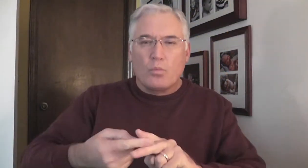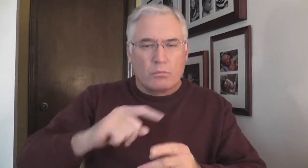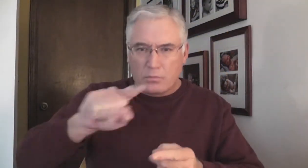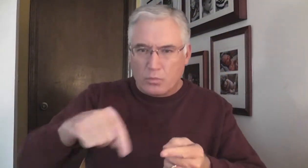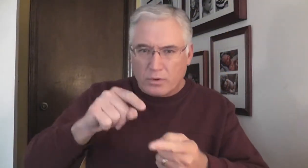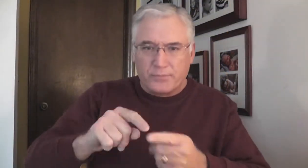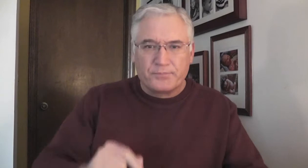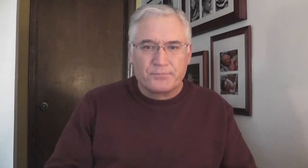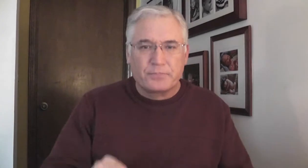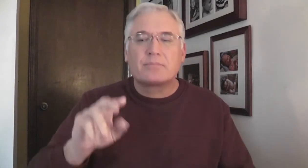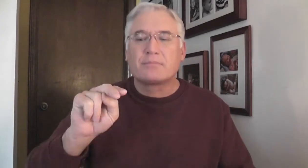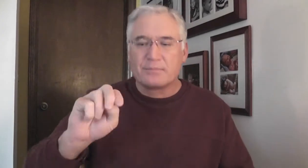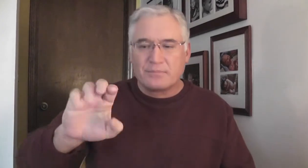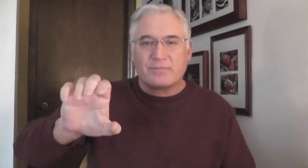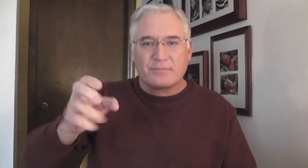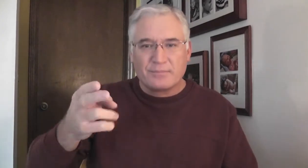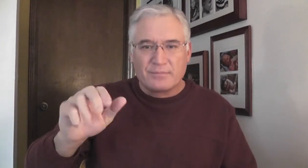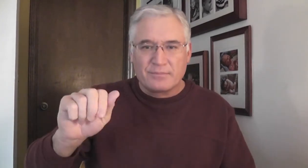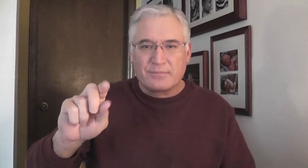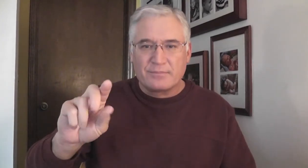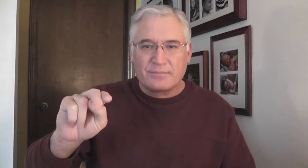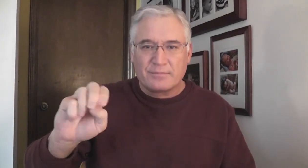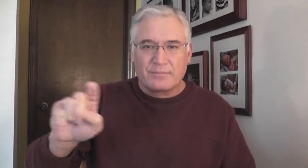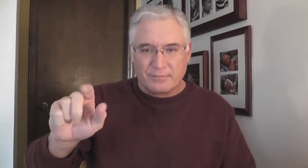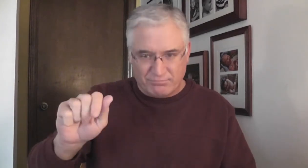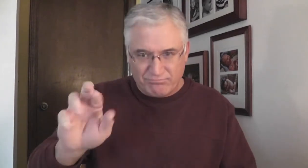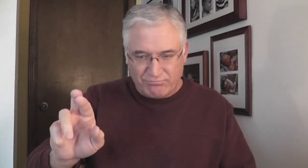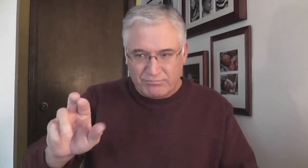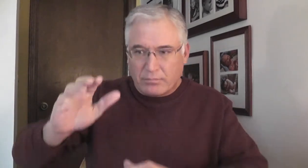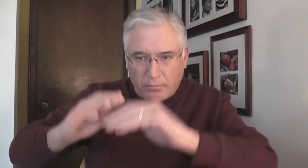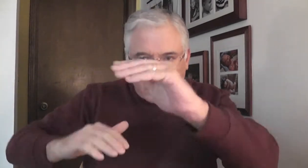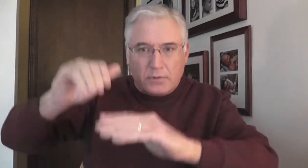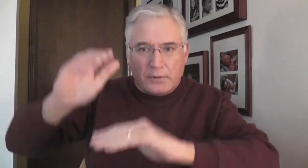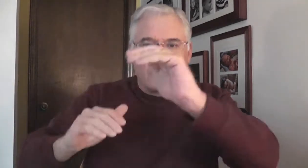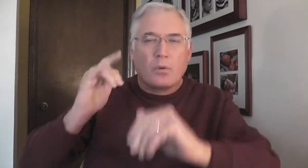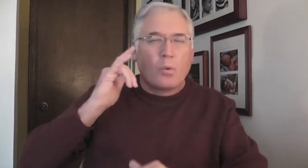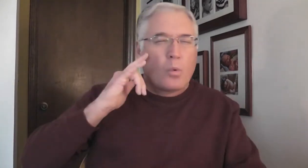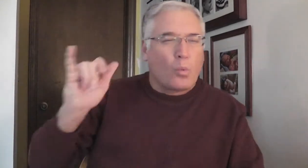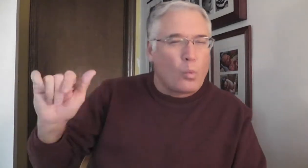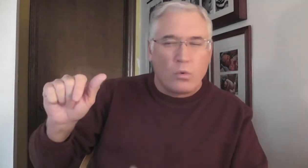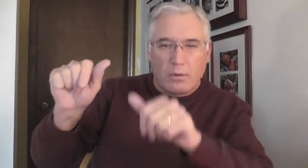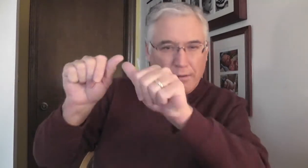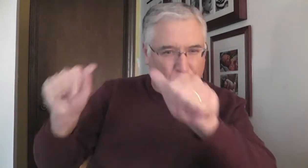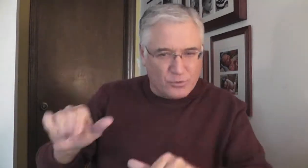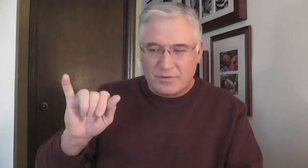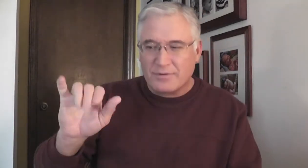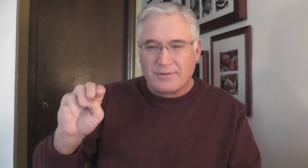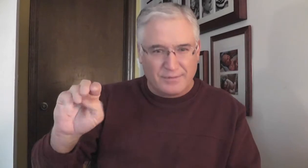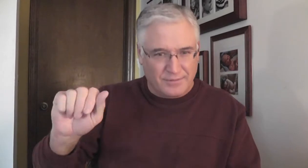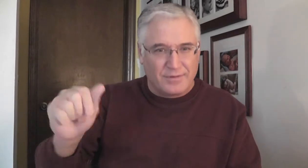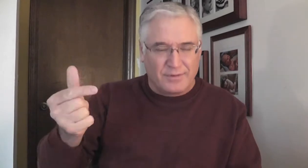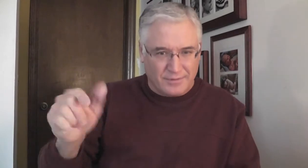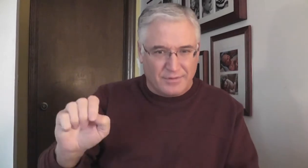The story started. It started when King Nebuchadnezzar, when he built this golden